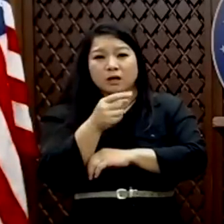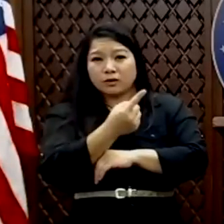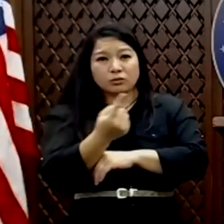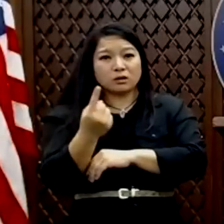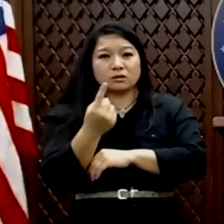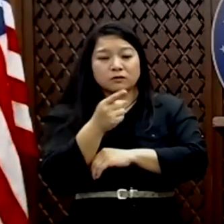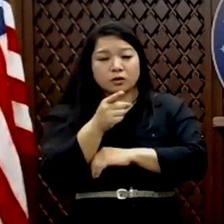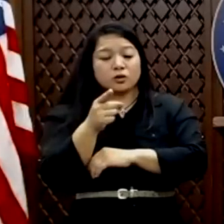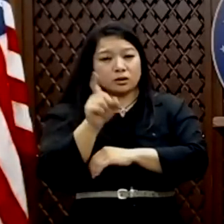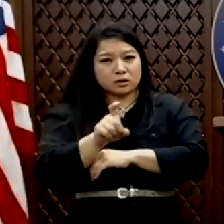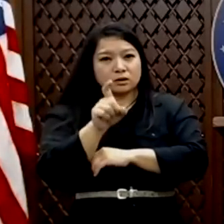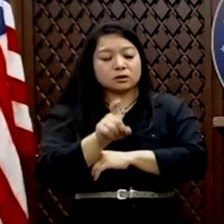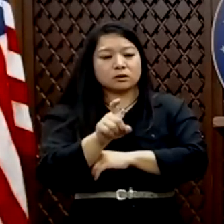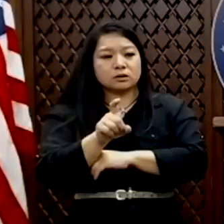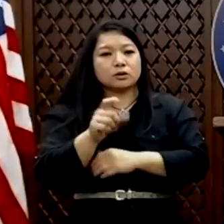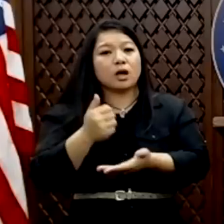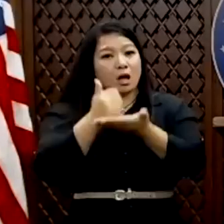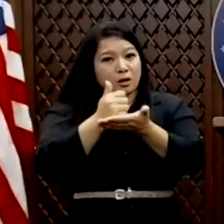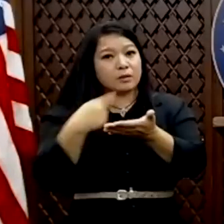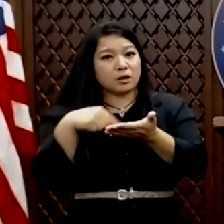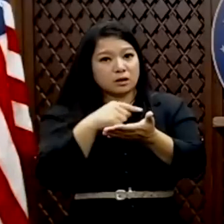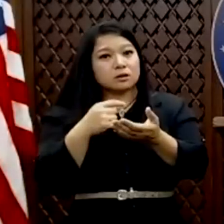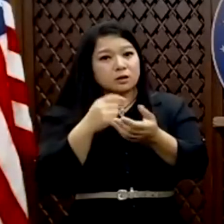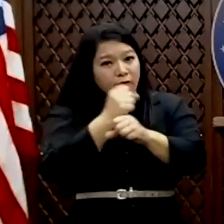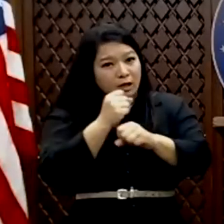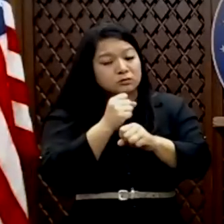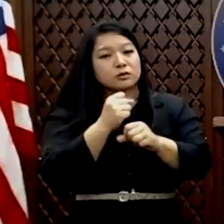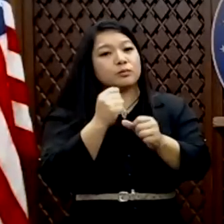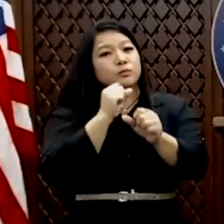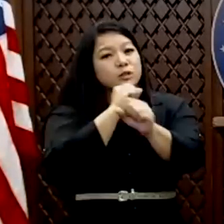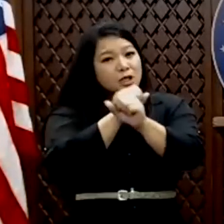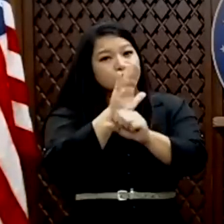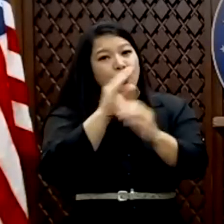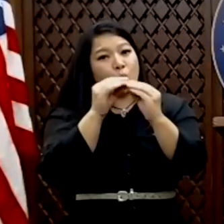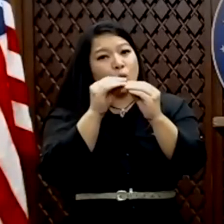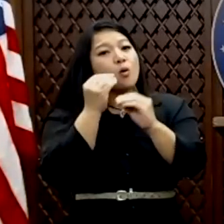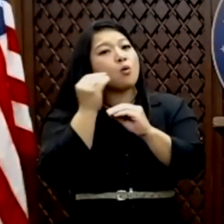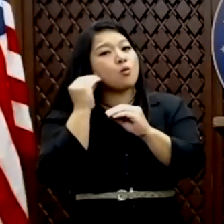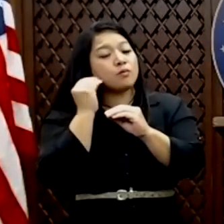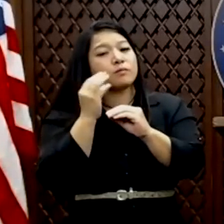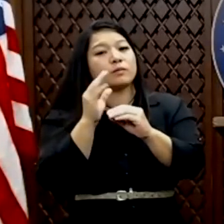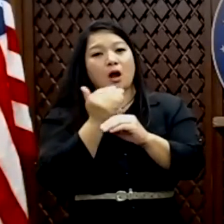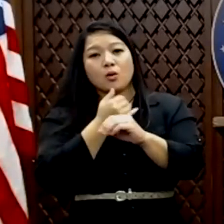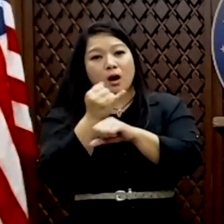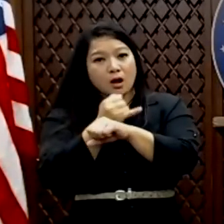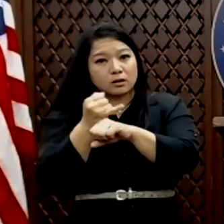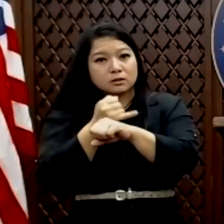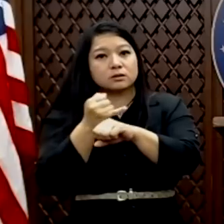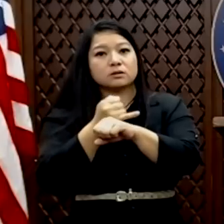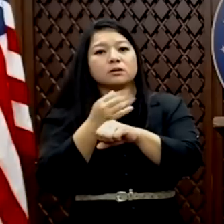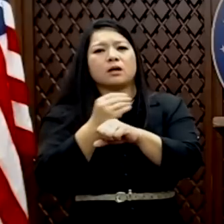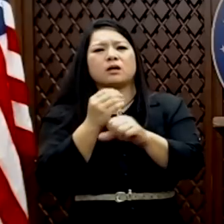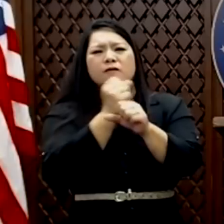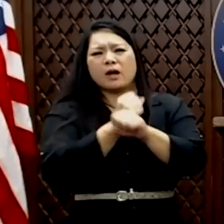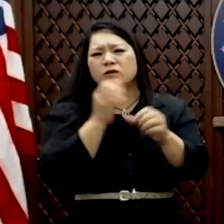need to help us fight to protect your home, protect our island. And the fight is